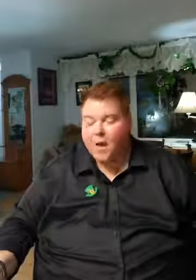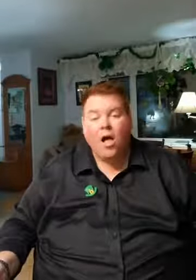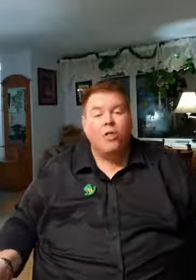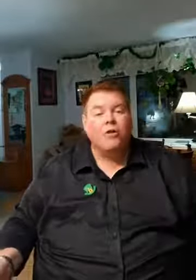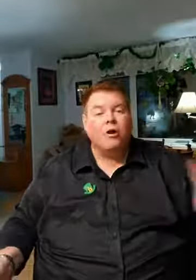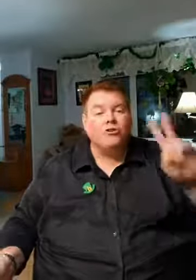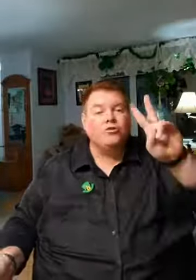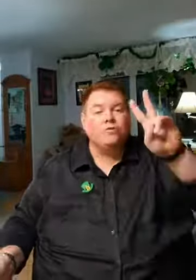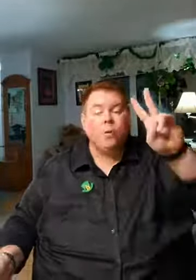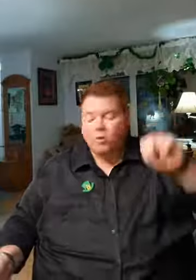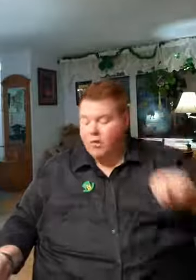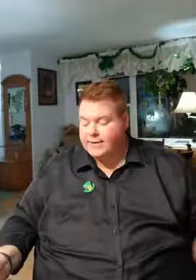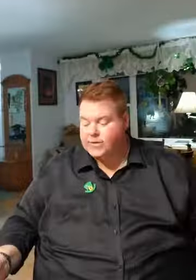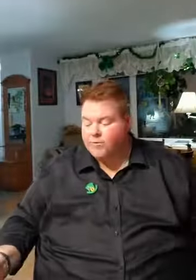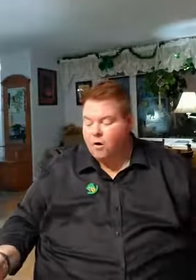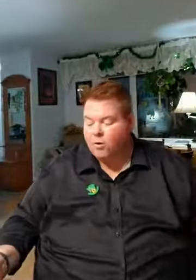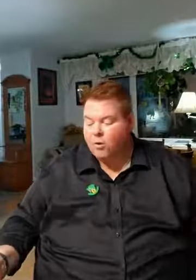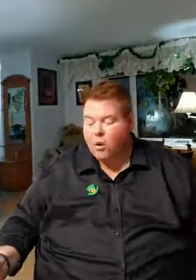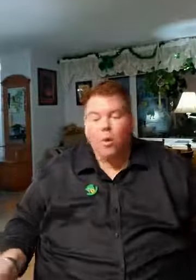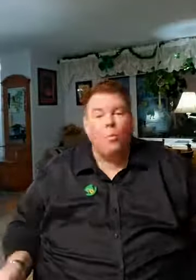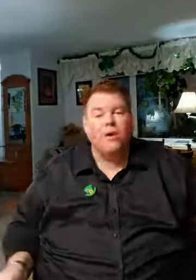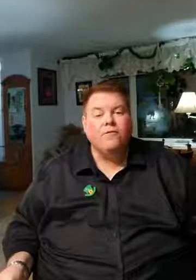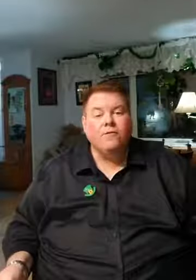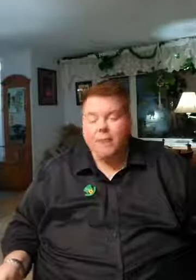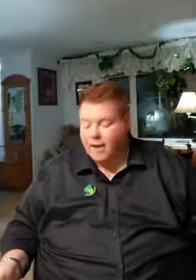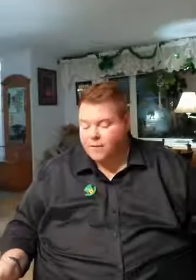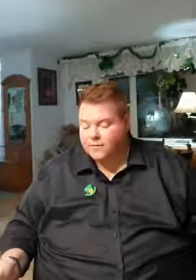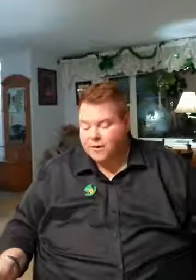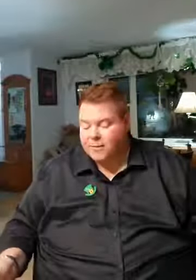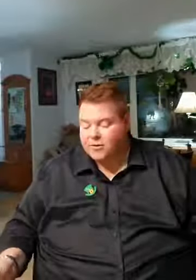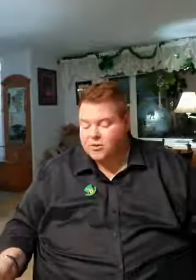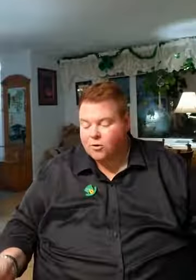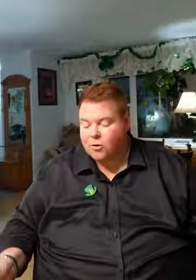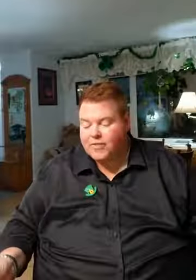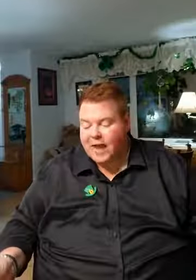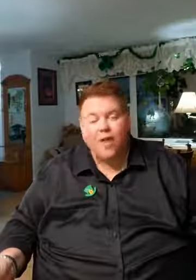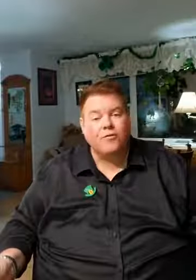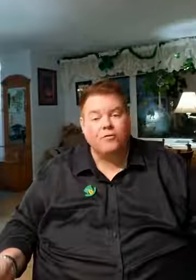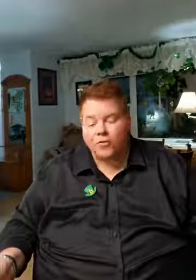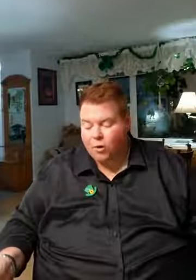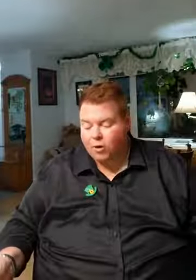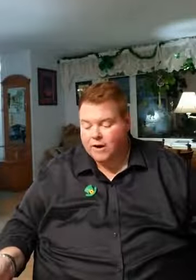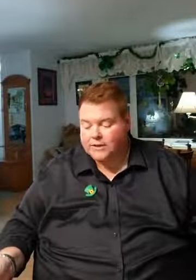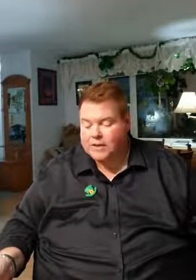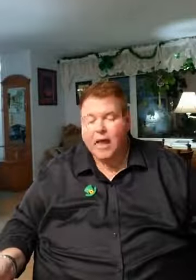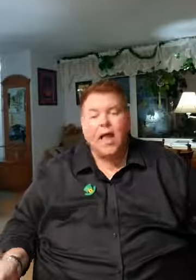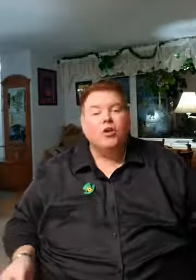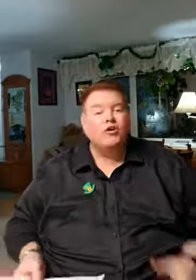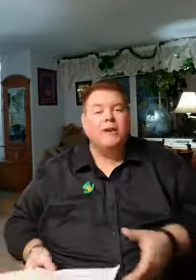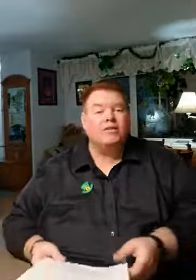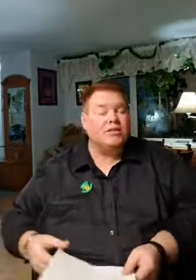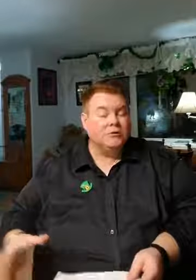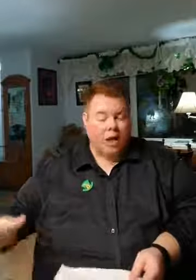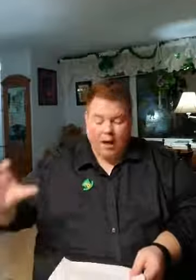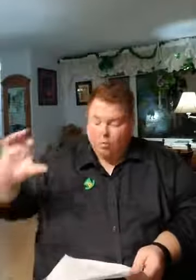There are two vocal lines to follow, one for male, female solo, and the other for the chorus. You may follow